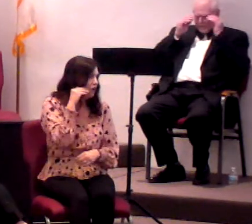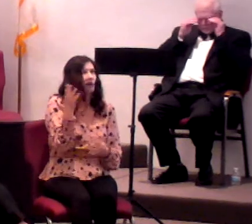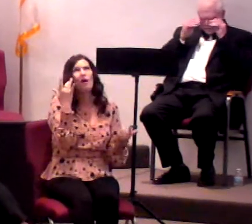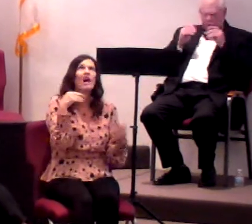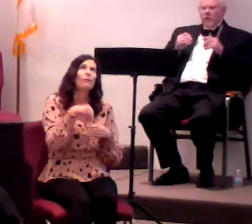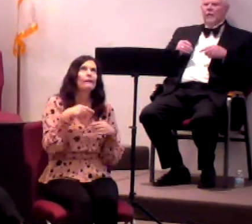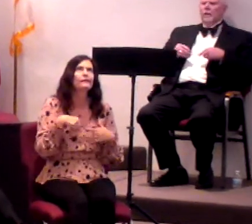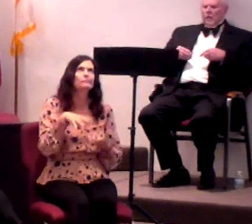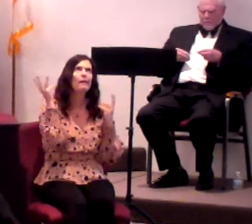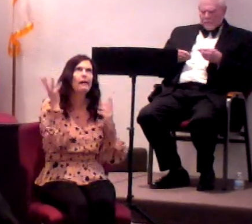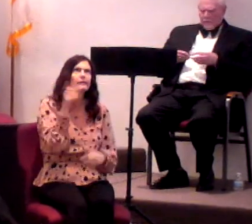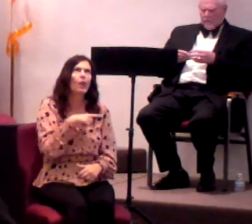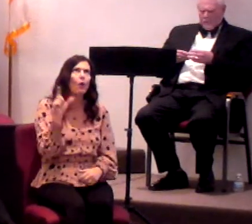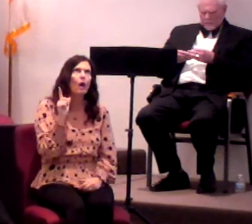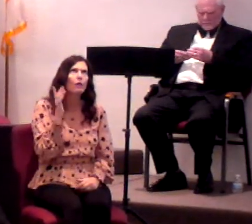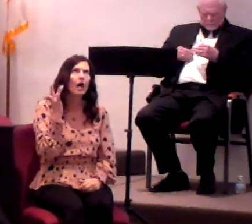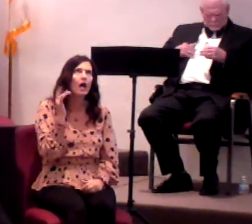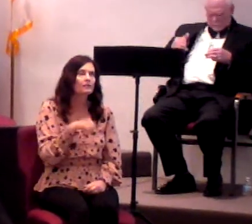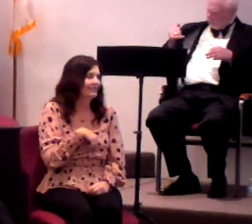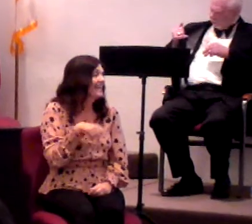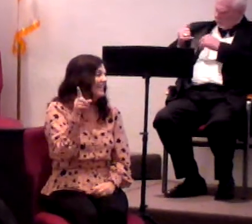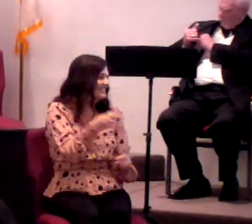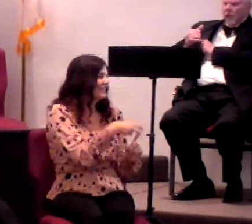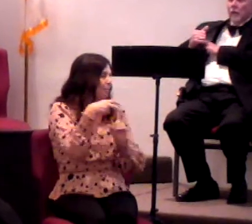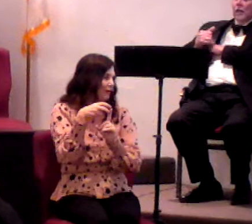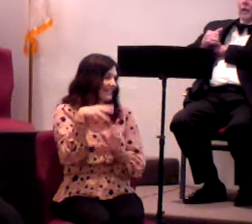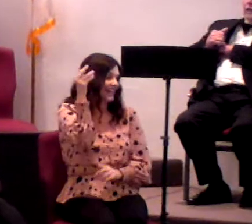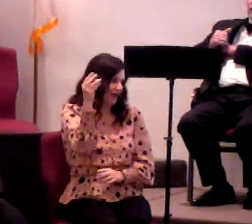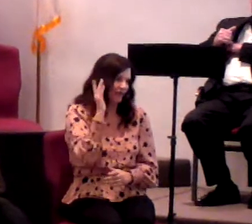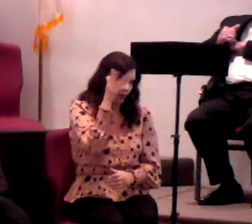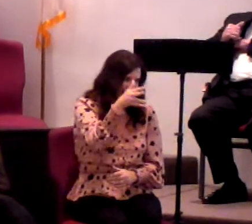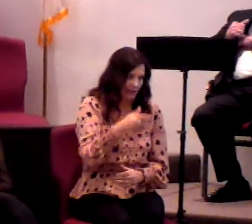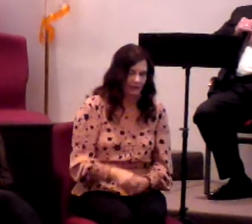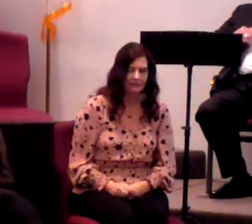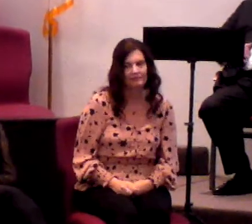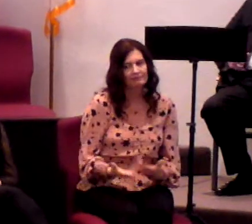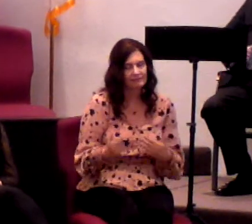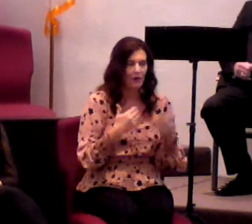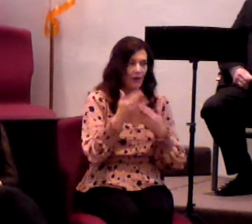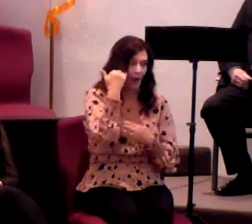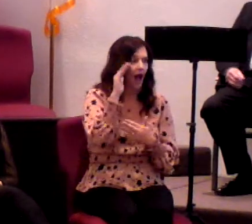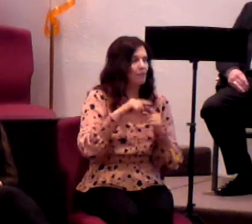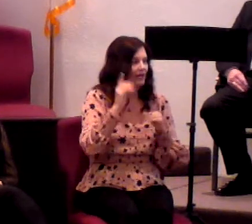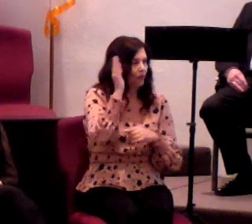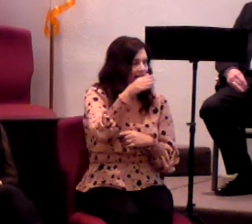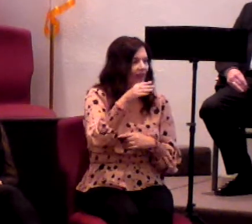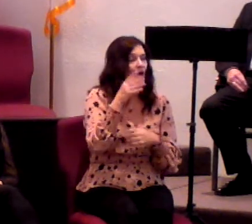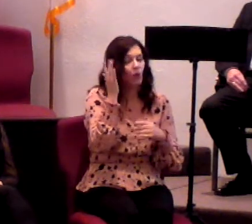mess? He's going to take us out of it one way or another. He is